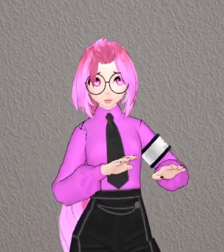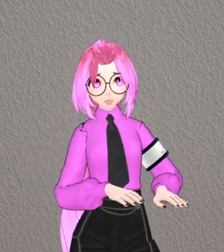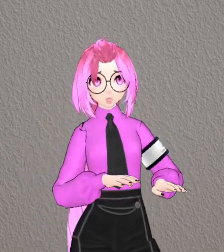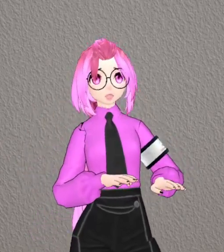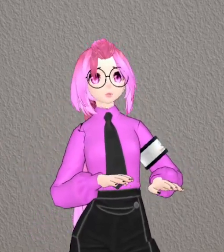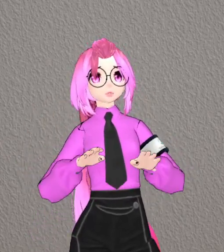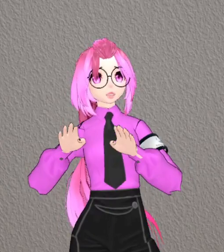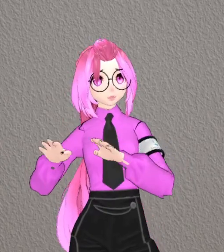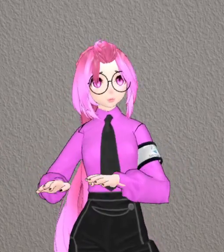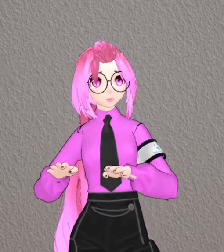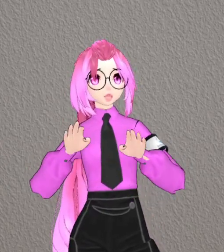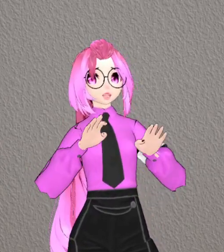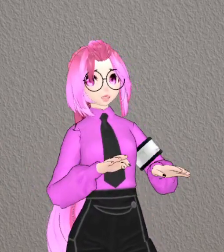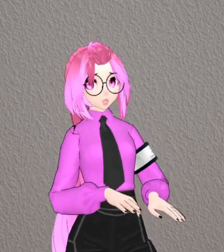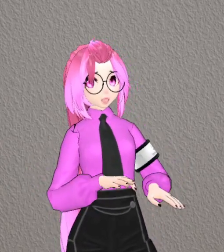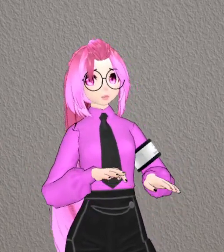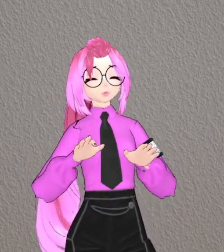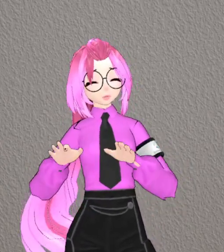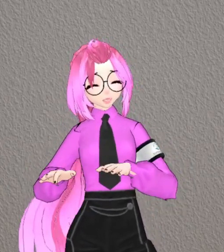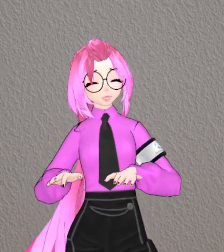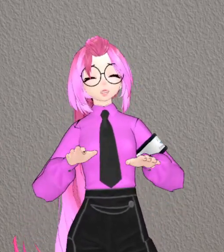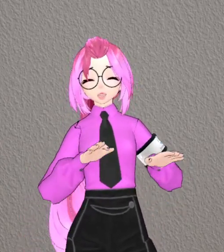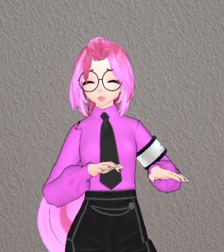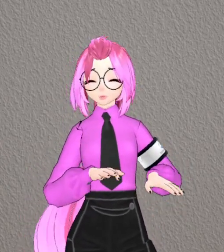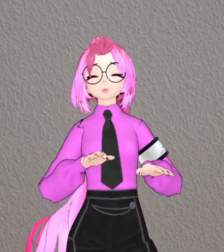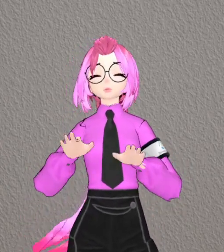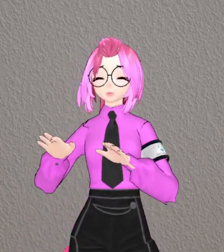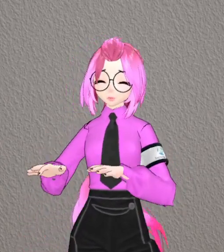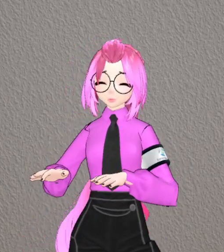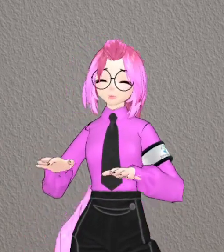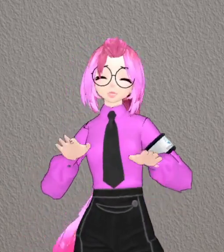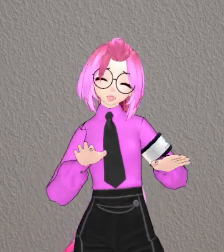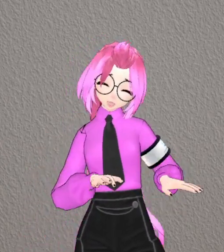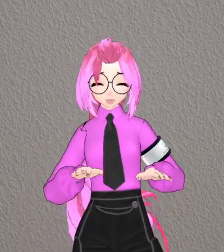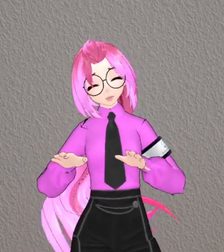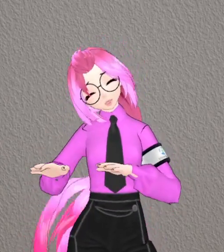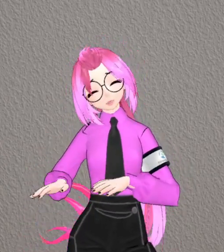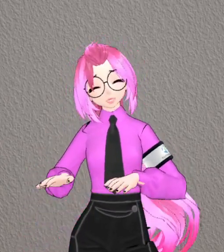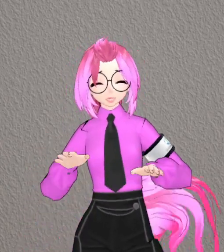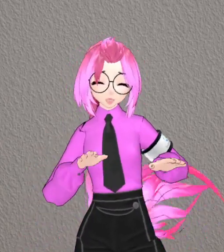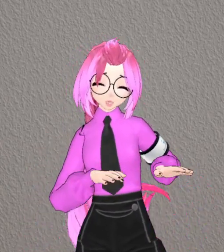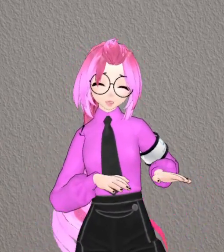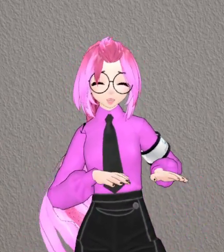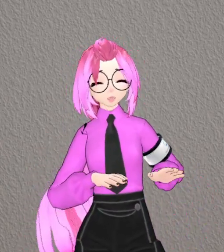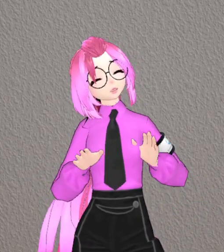to left. Chill. I'm just chilling.